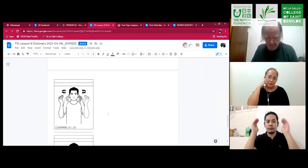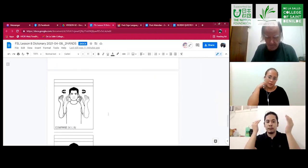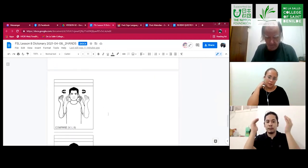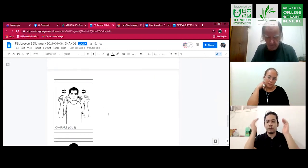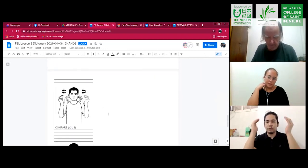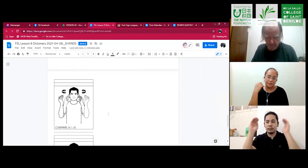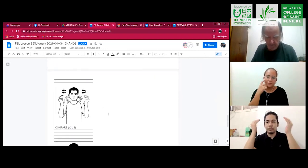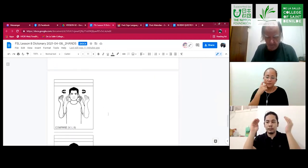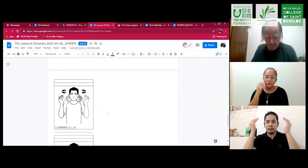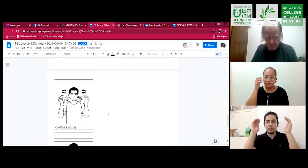Compare.